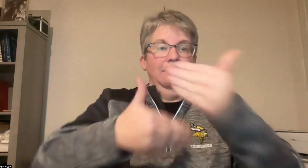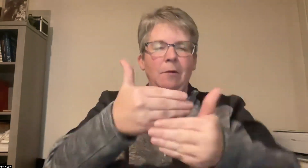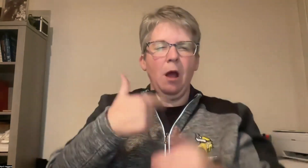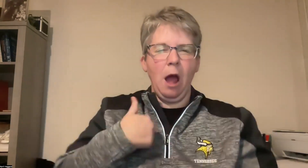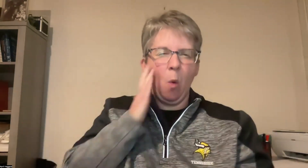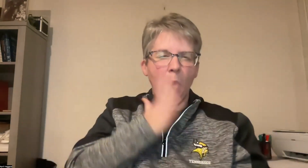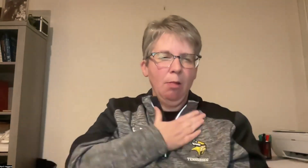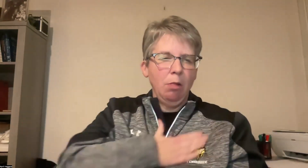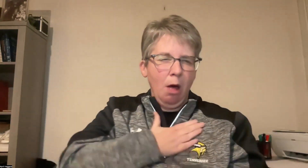Okay.